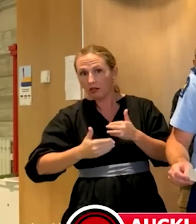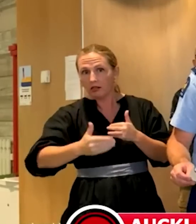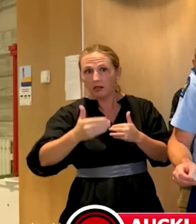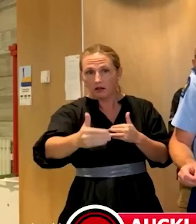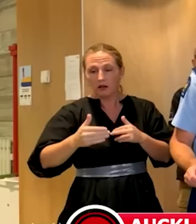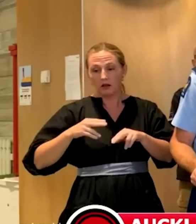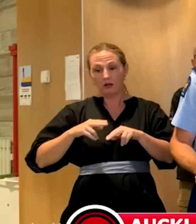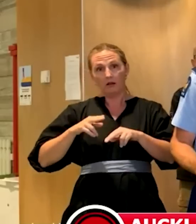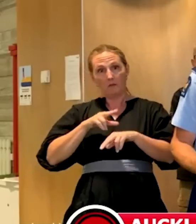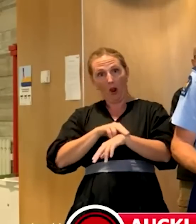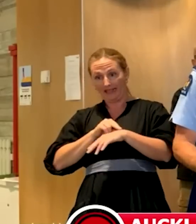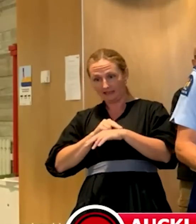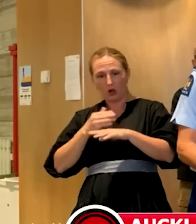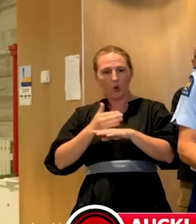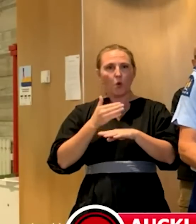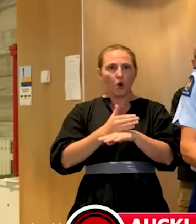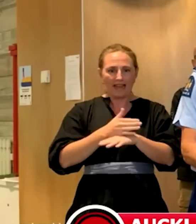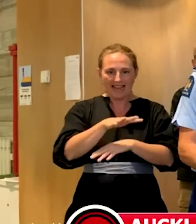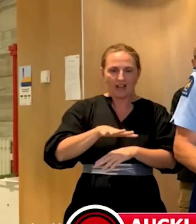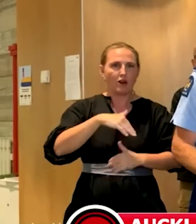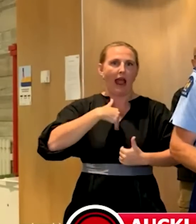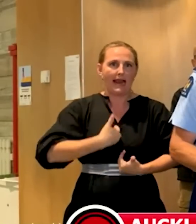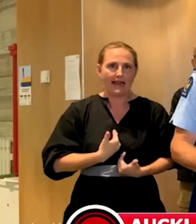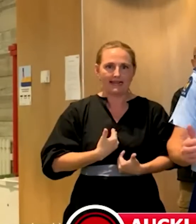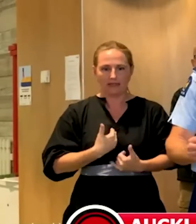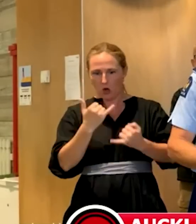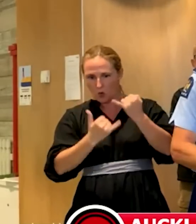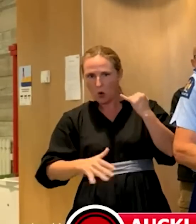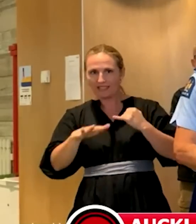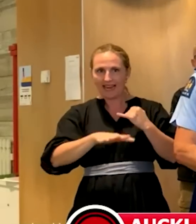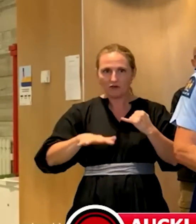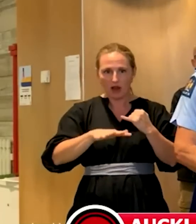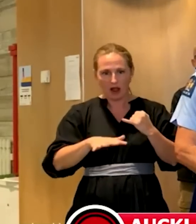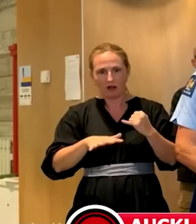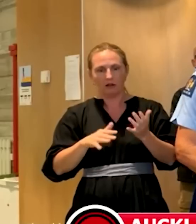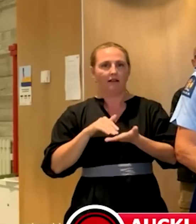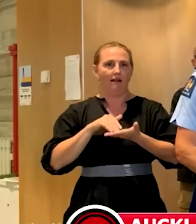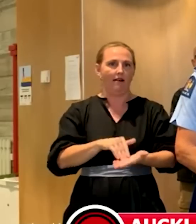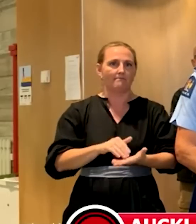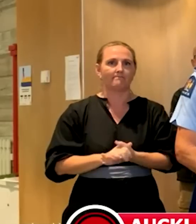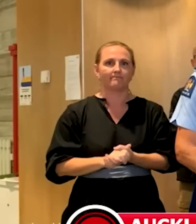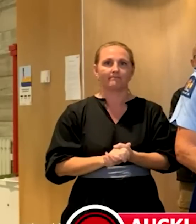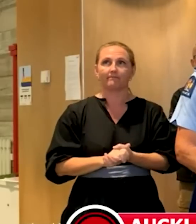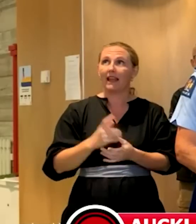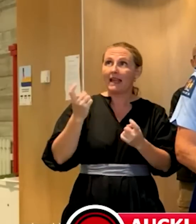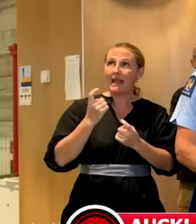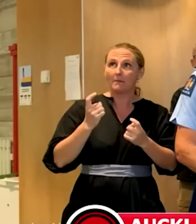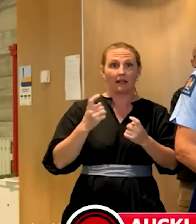most hard hit by this. We will continue to do that as we see ourselves through this next weather